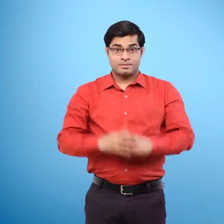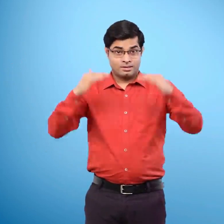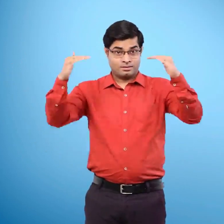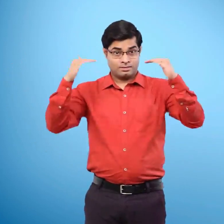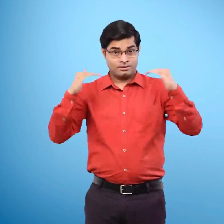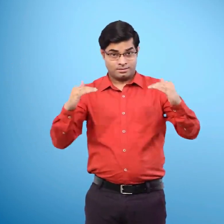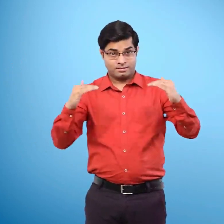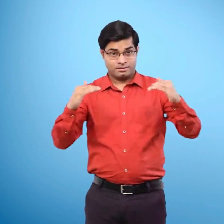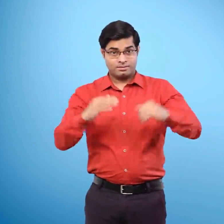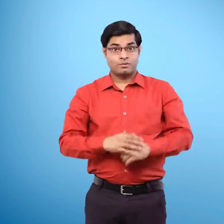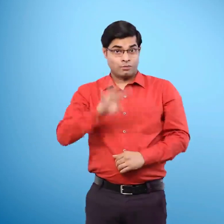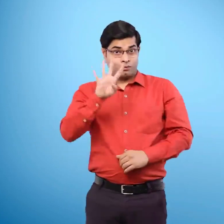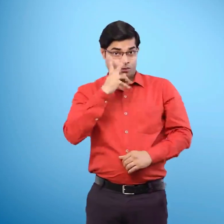Row 4.